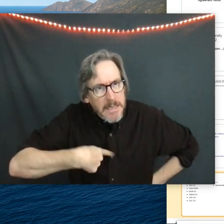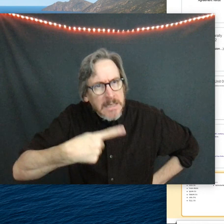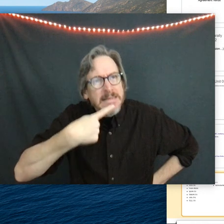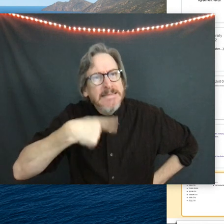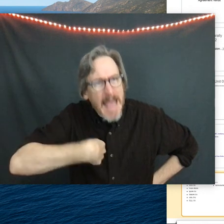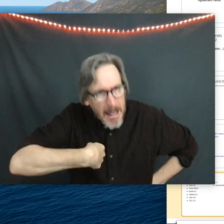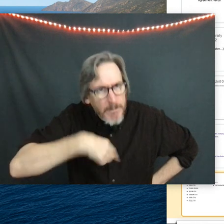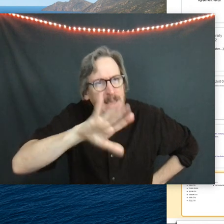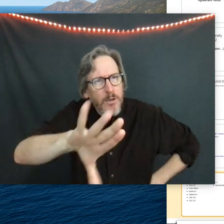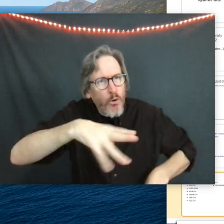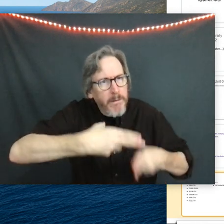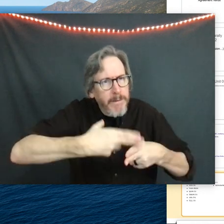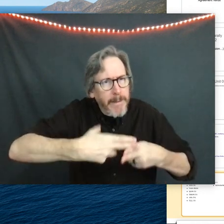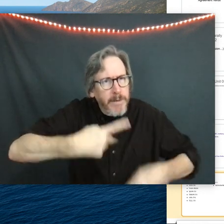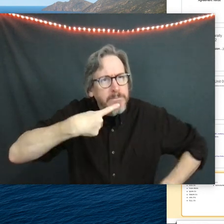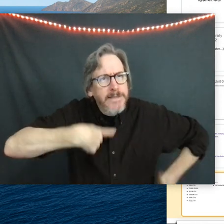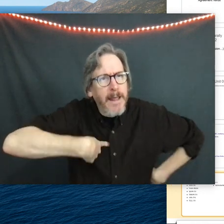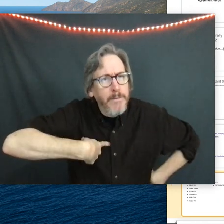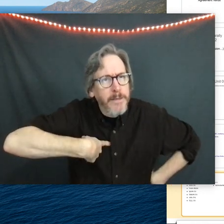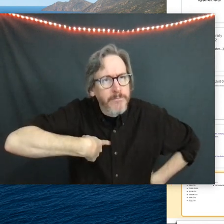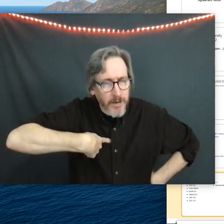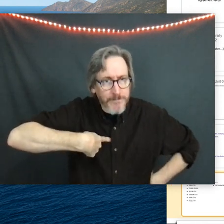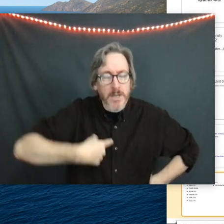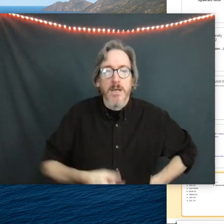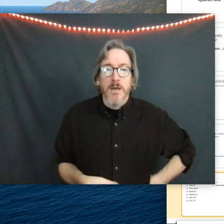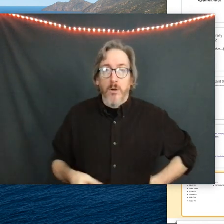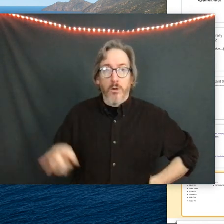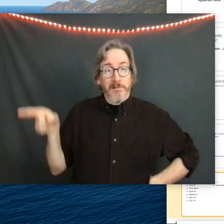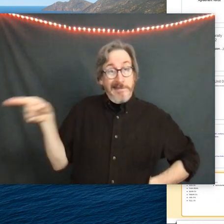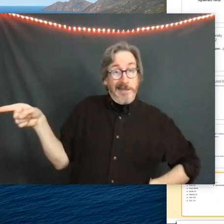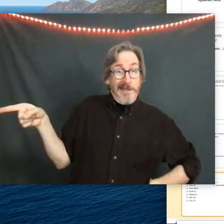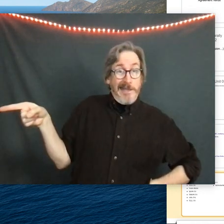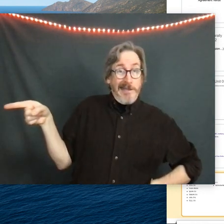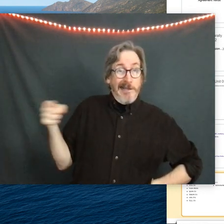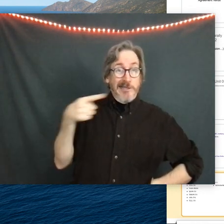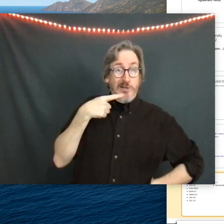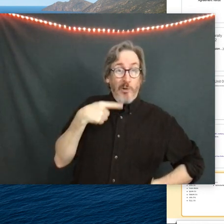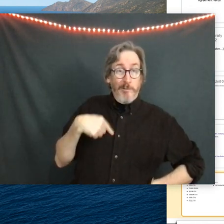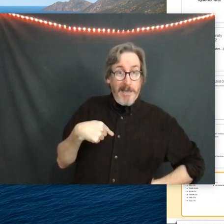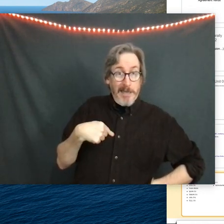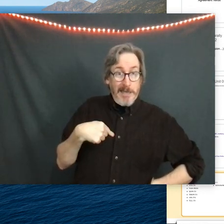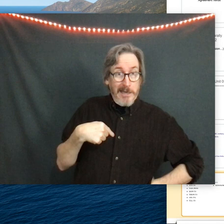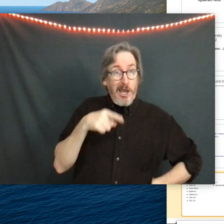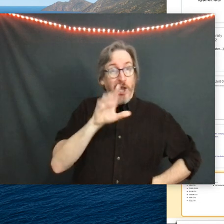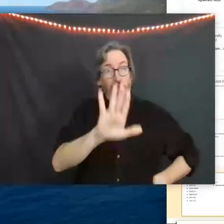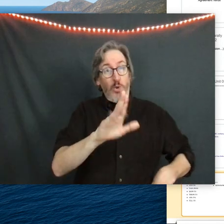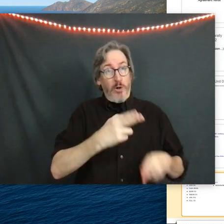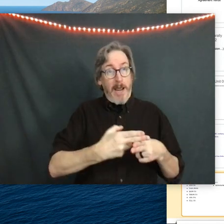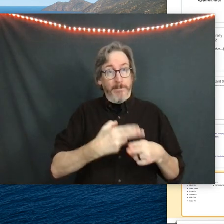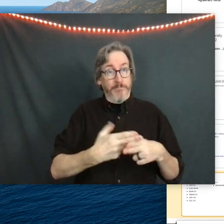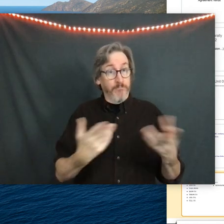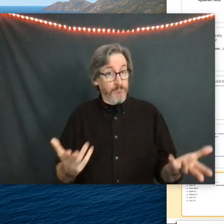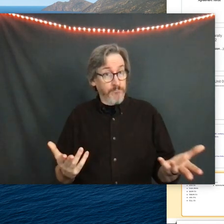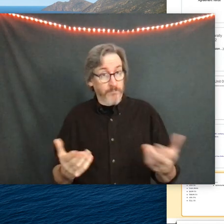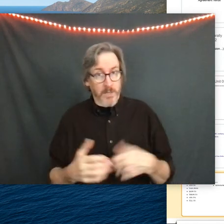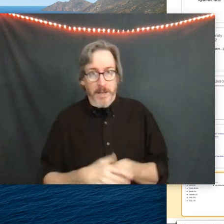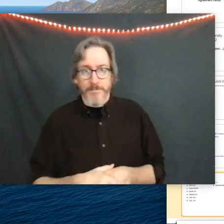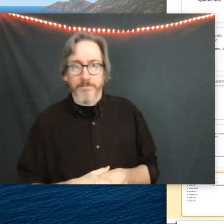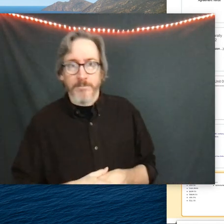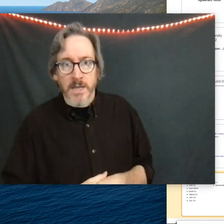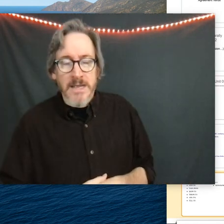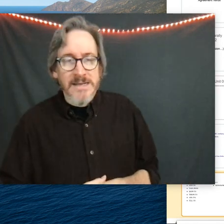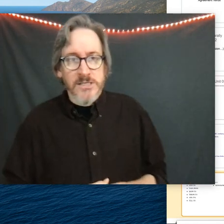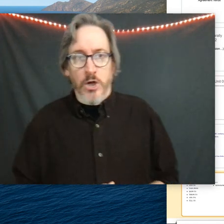me your name. Tell me, right? Or he told me your name.